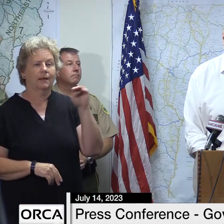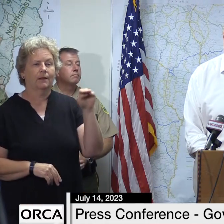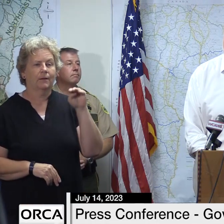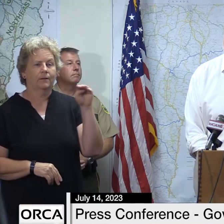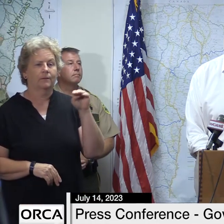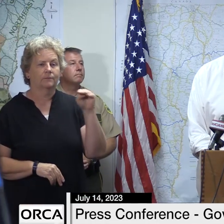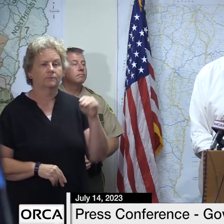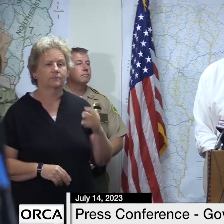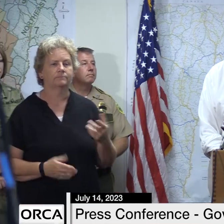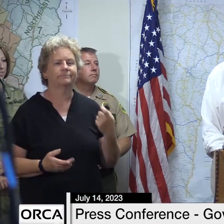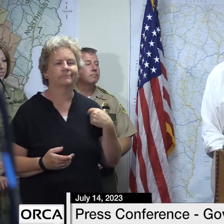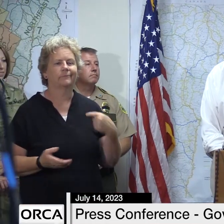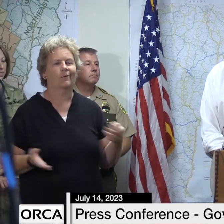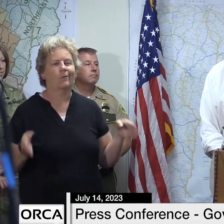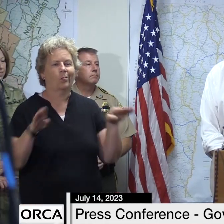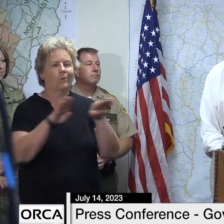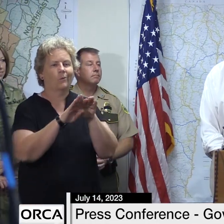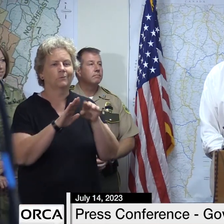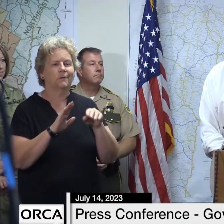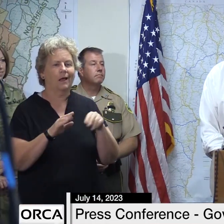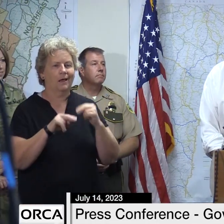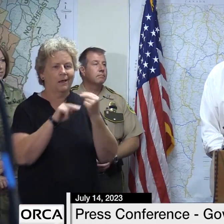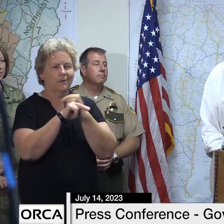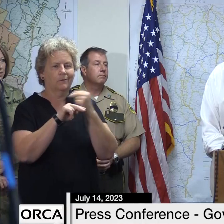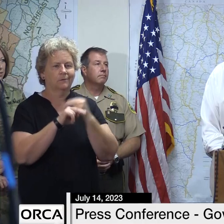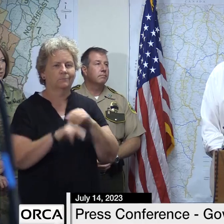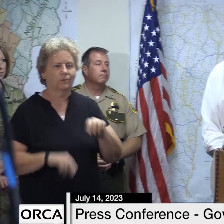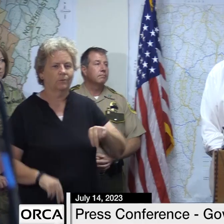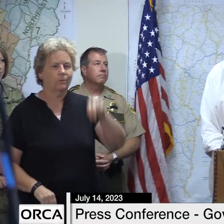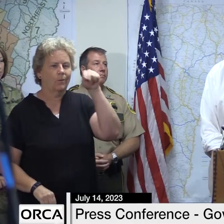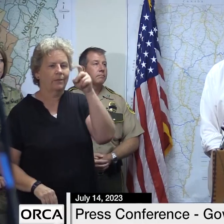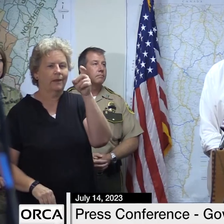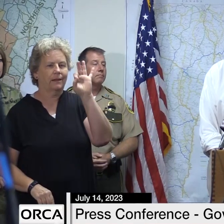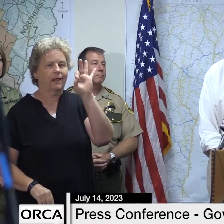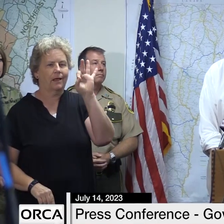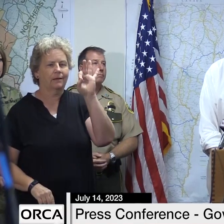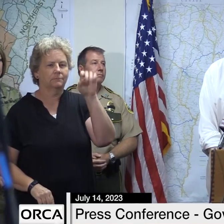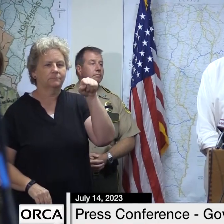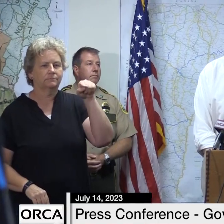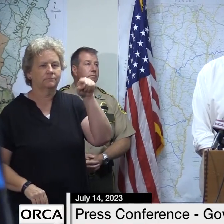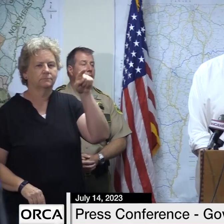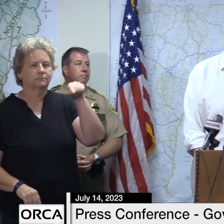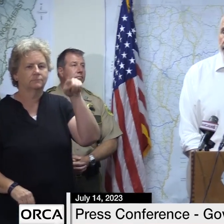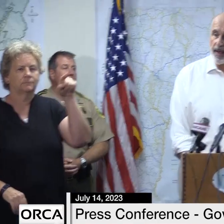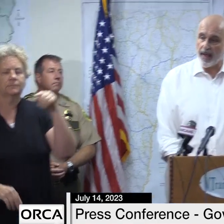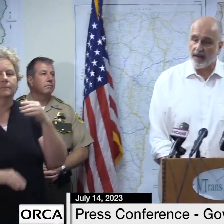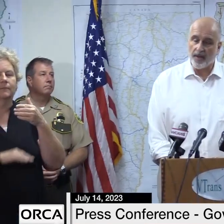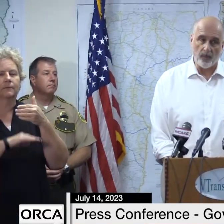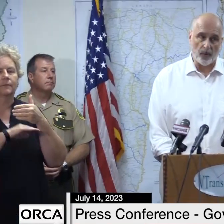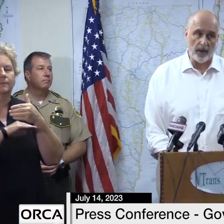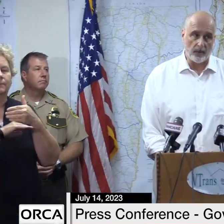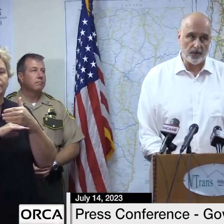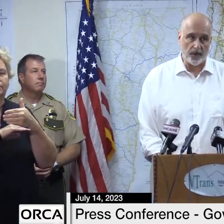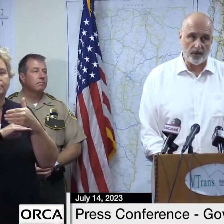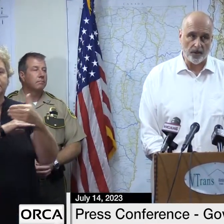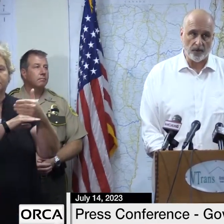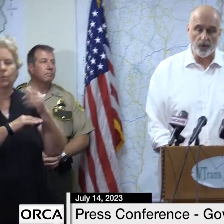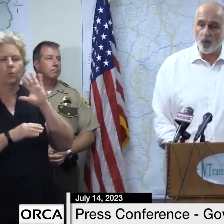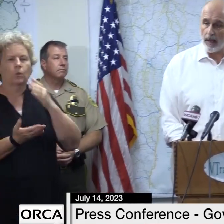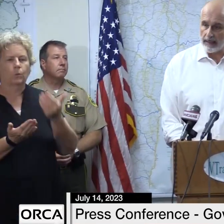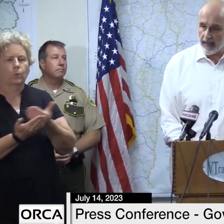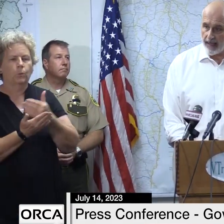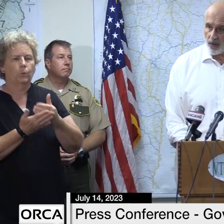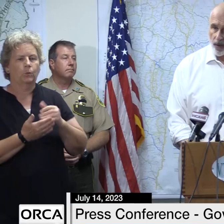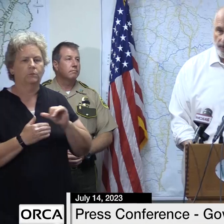the interstate northbound, there you will see some paving out there today, and there will be a temporary restriction